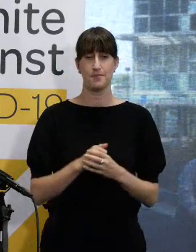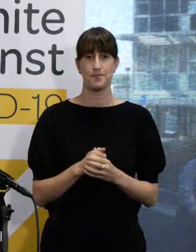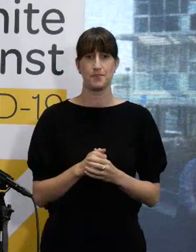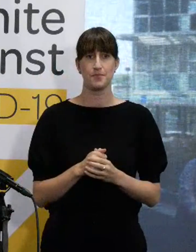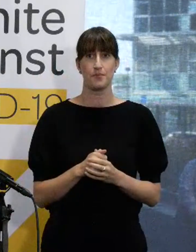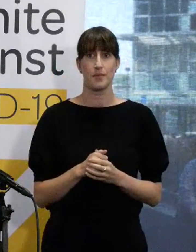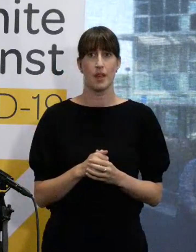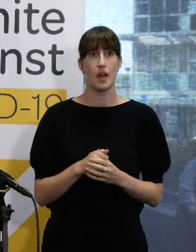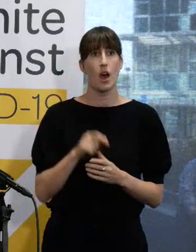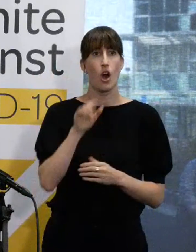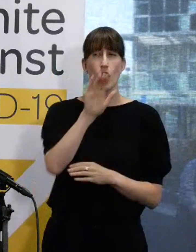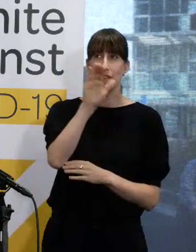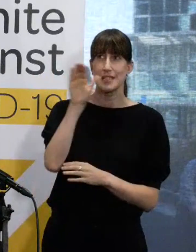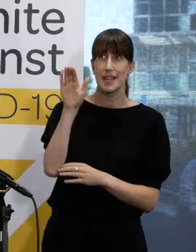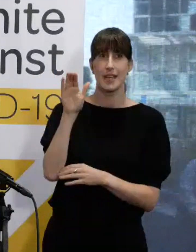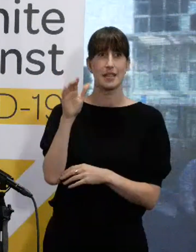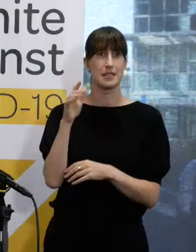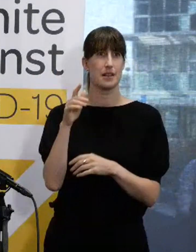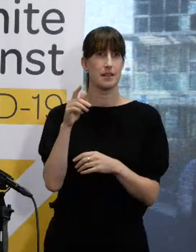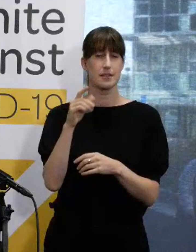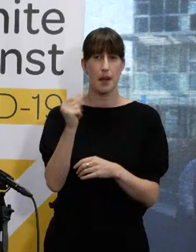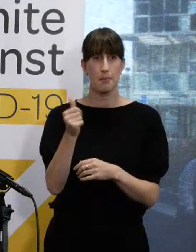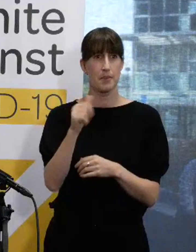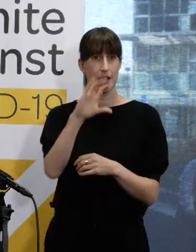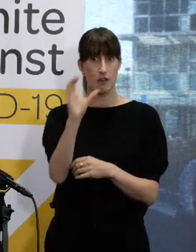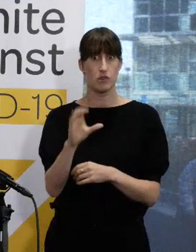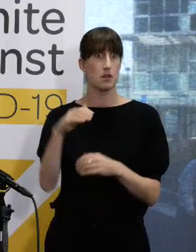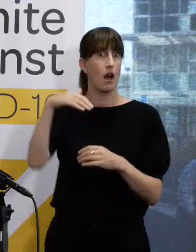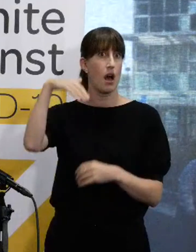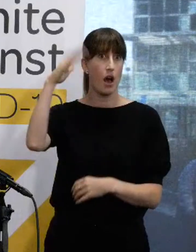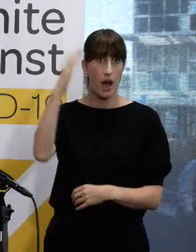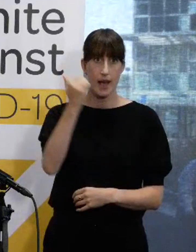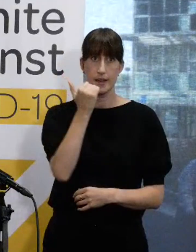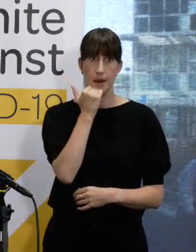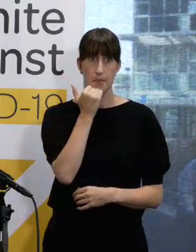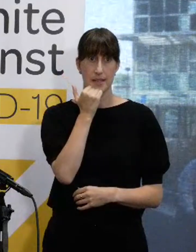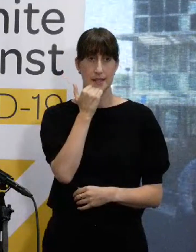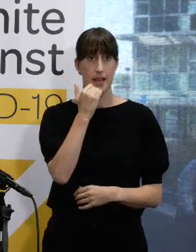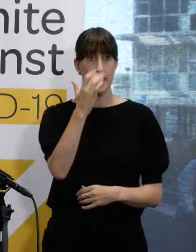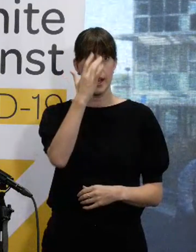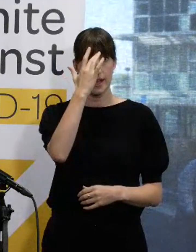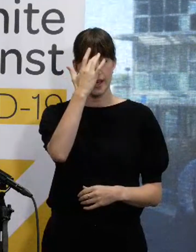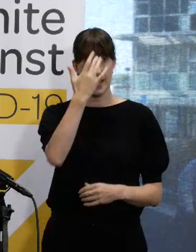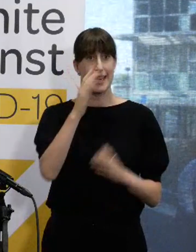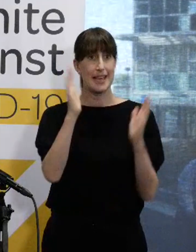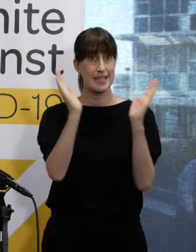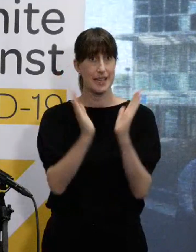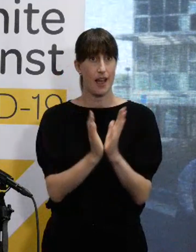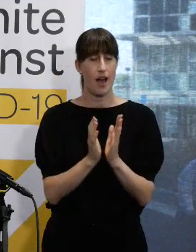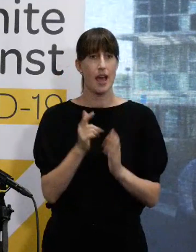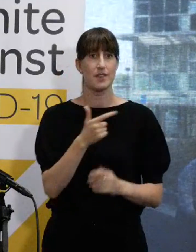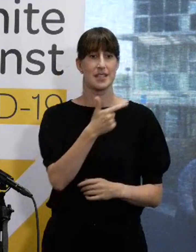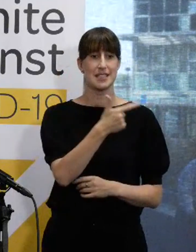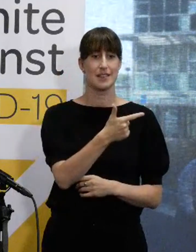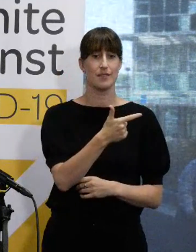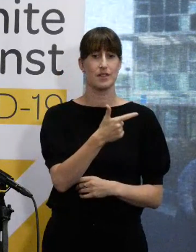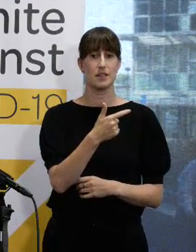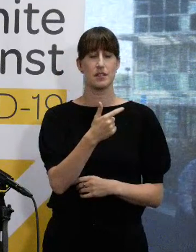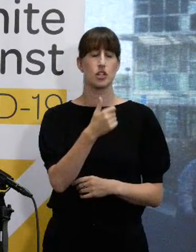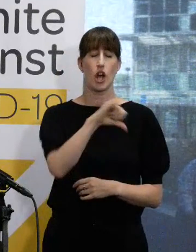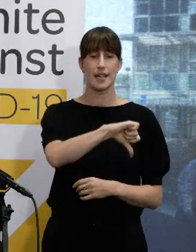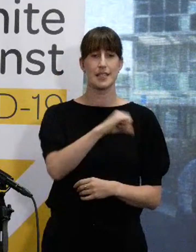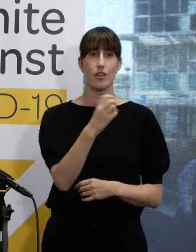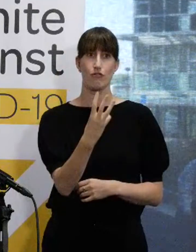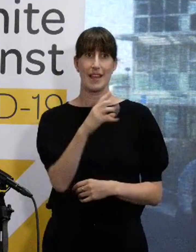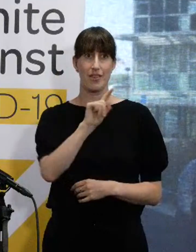of cases, particularly in India, which currently is reporting a 7-day average of around 93,000 cases per